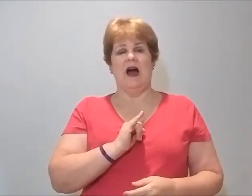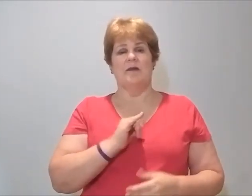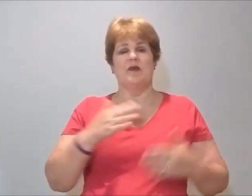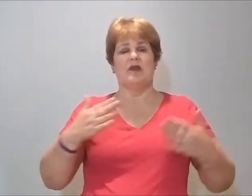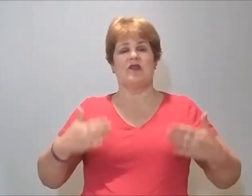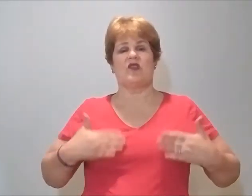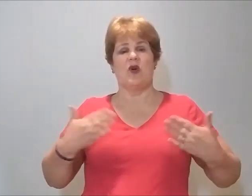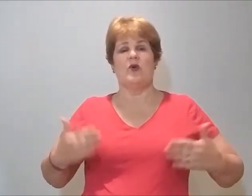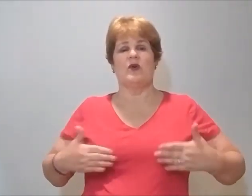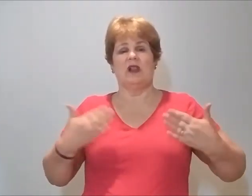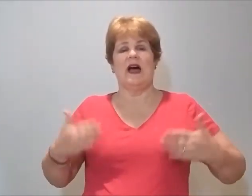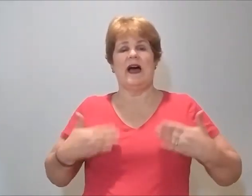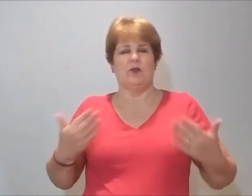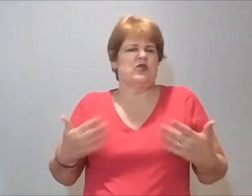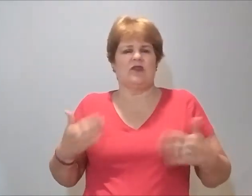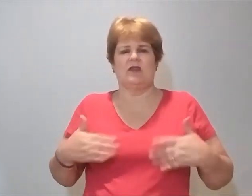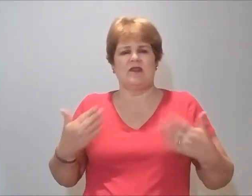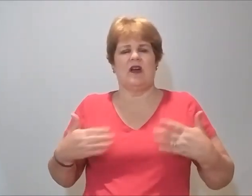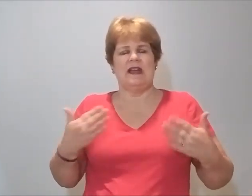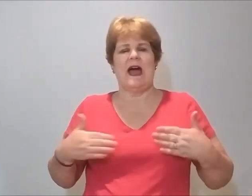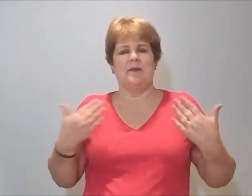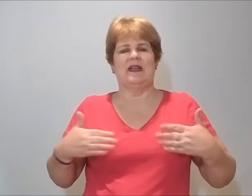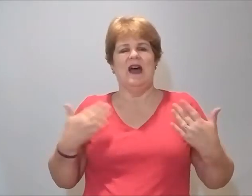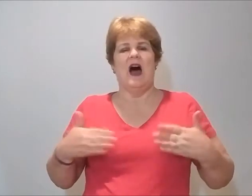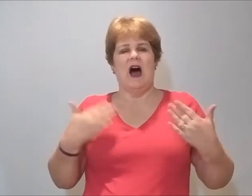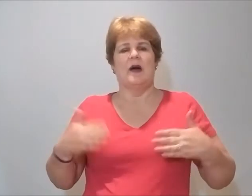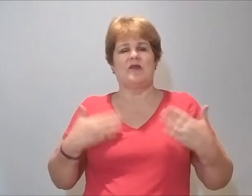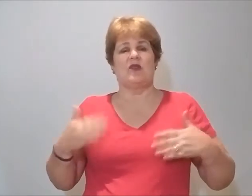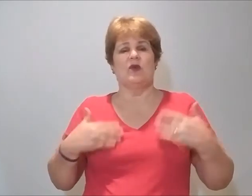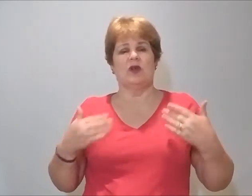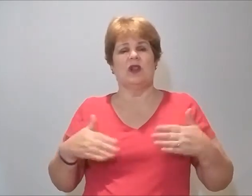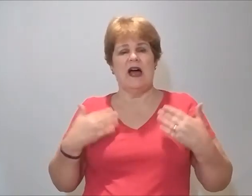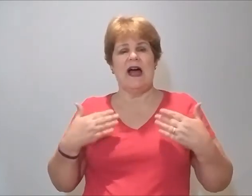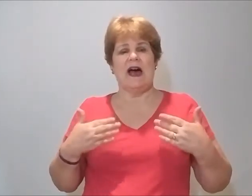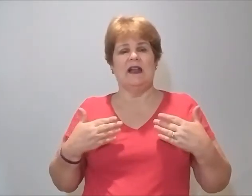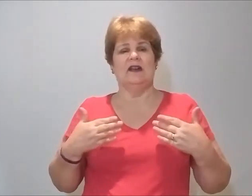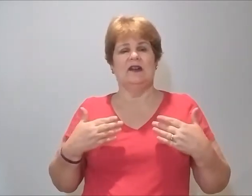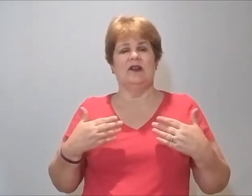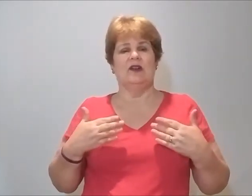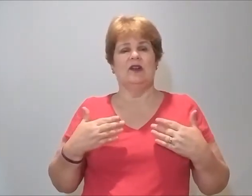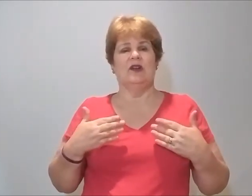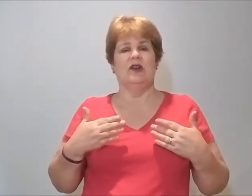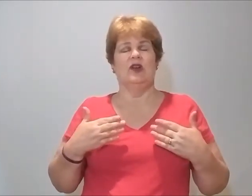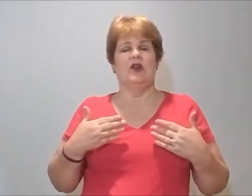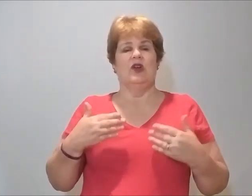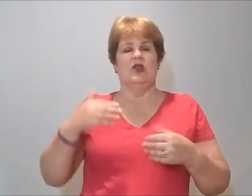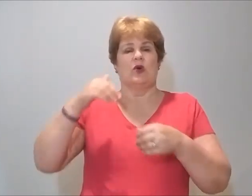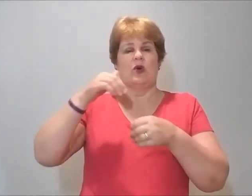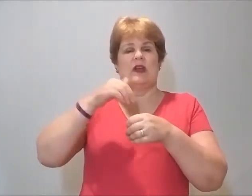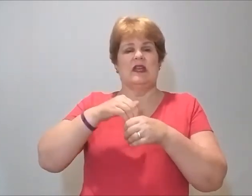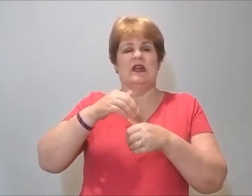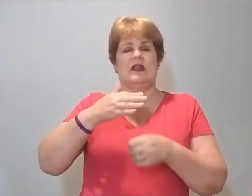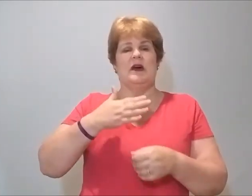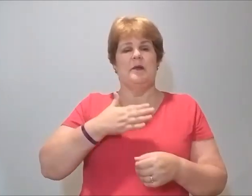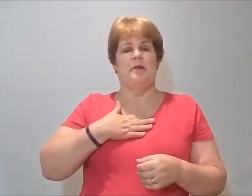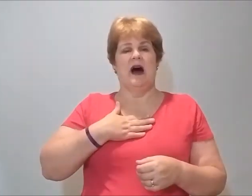I'm so glad. We're just going to sign happy. I'm so glad you're in